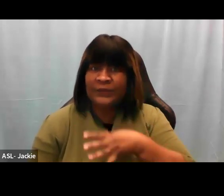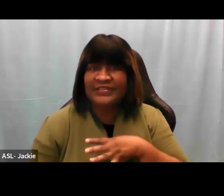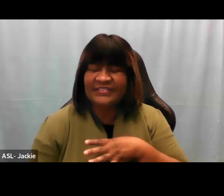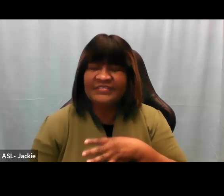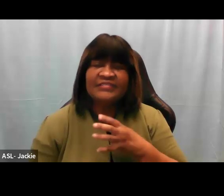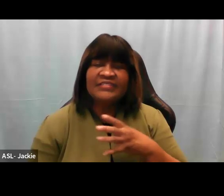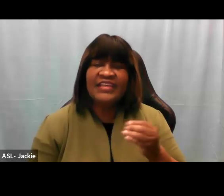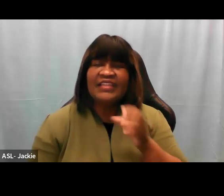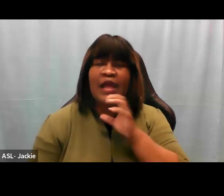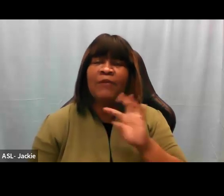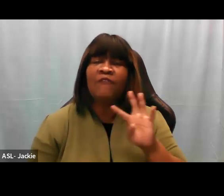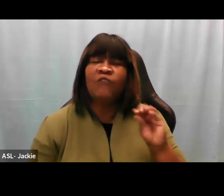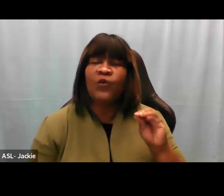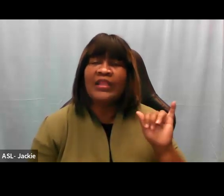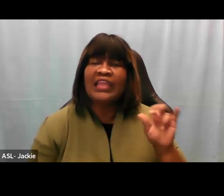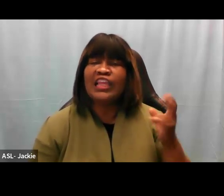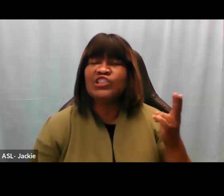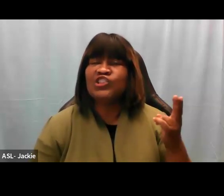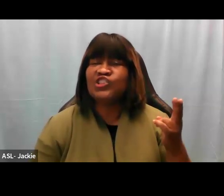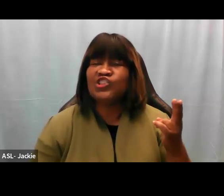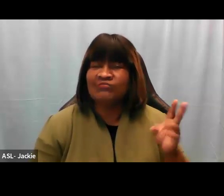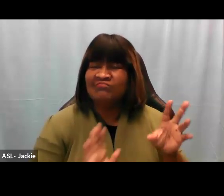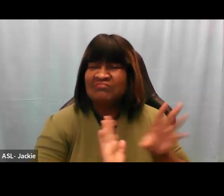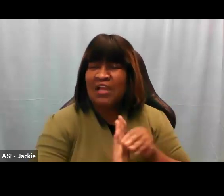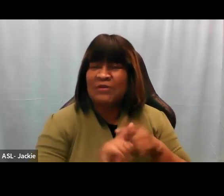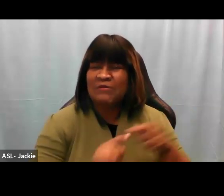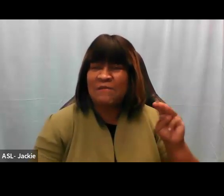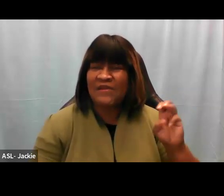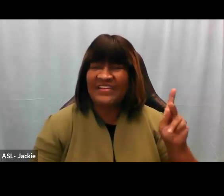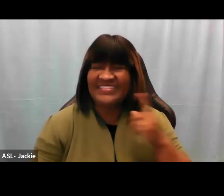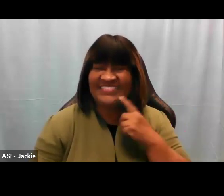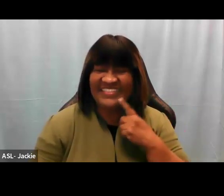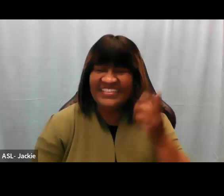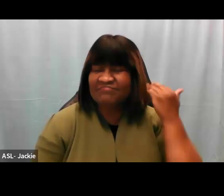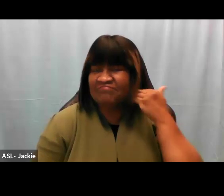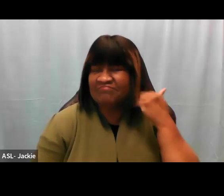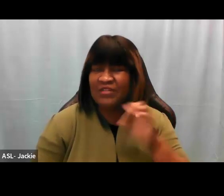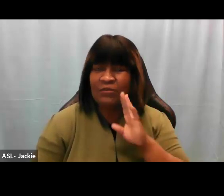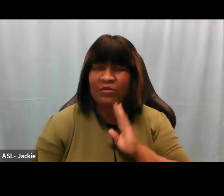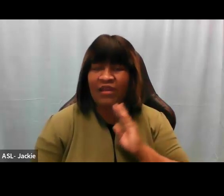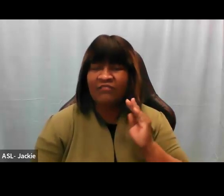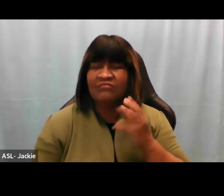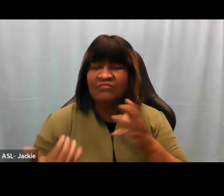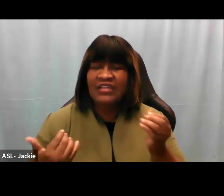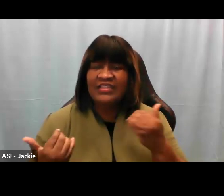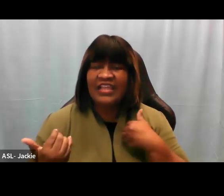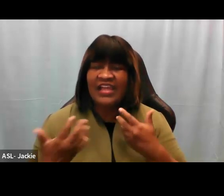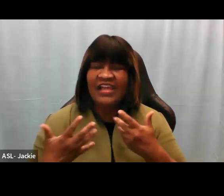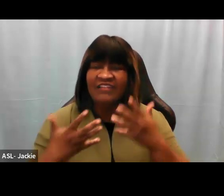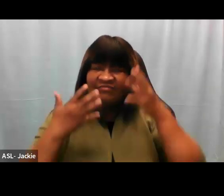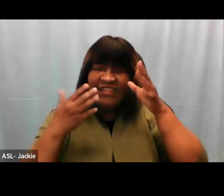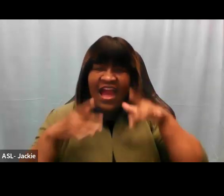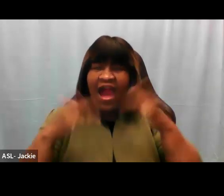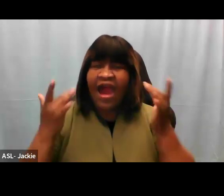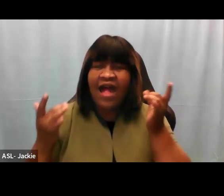my 40-ish. We'll go with Mary Kate's description. I have shoulder-length brown hair with blonde and pink highlights, although